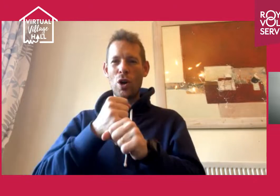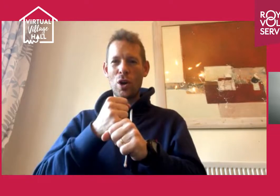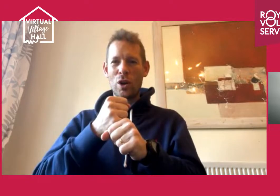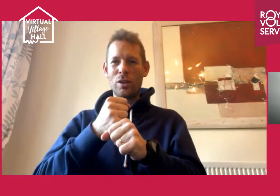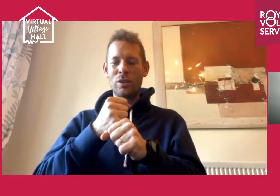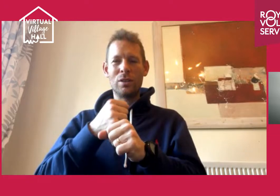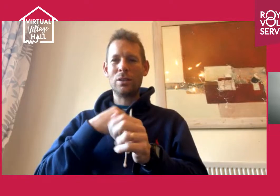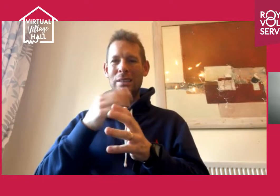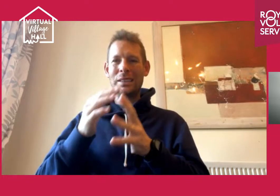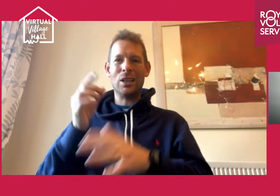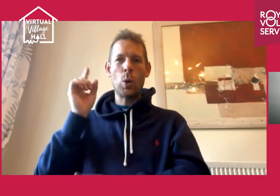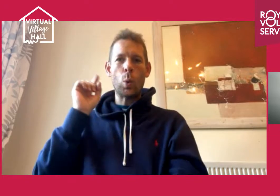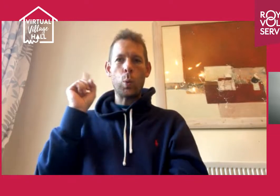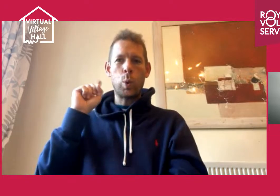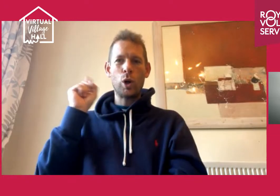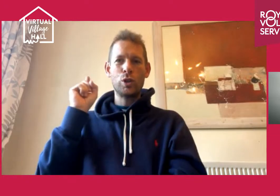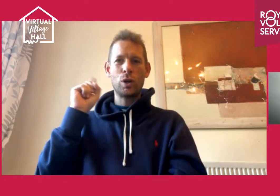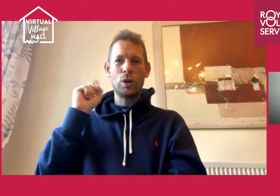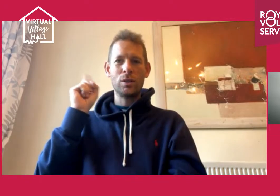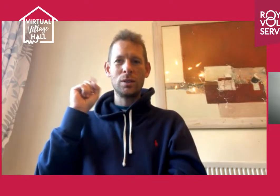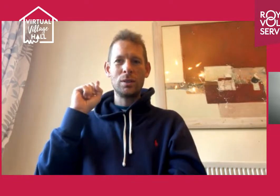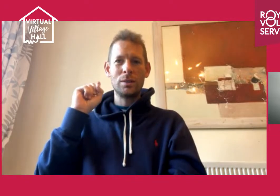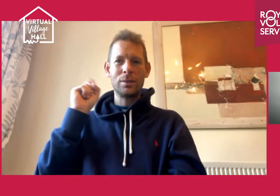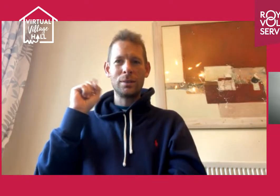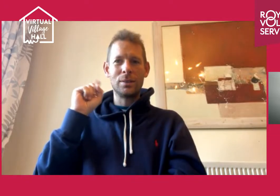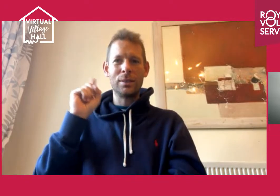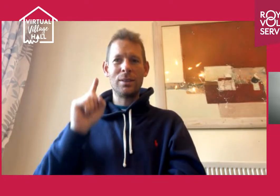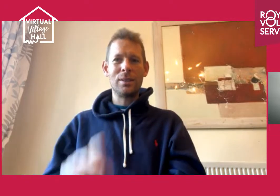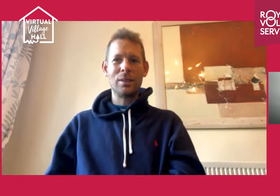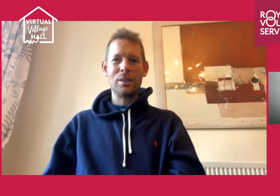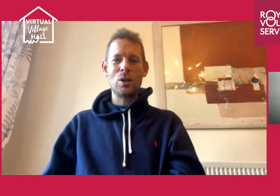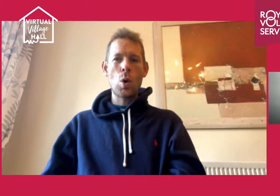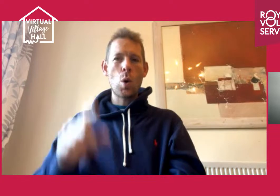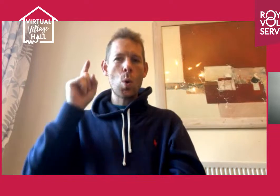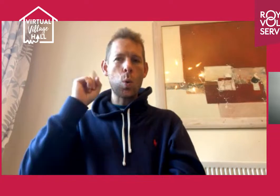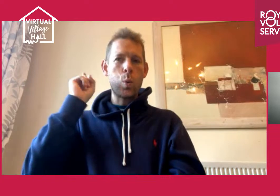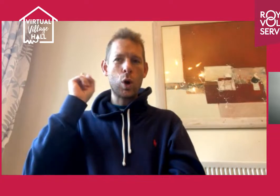Then we can have warthog. So that's how we sound warthog.